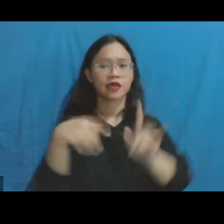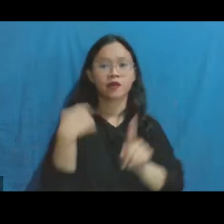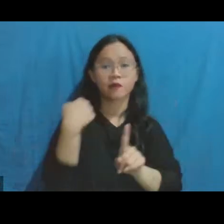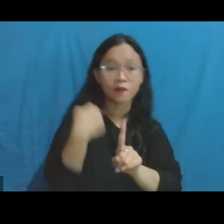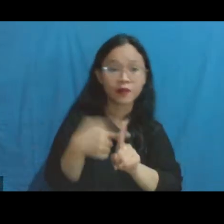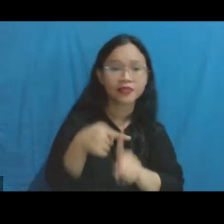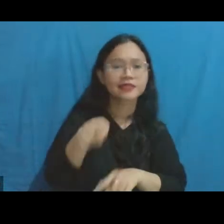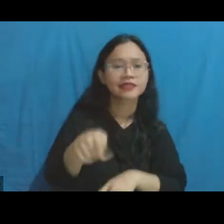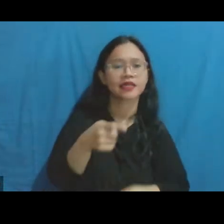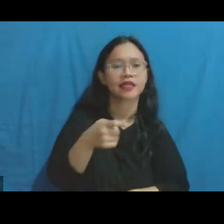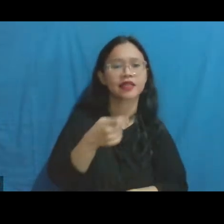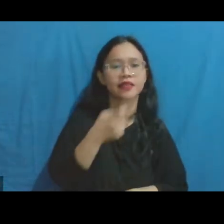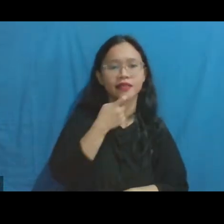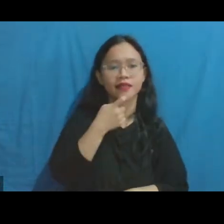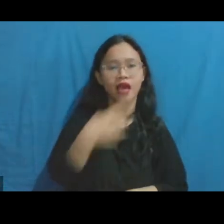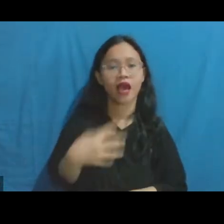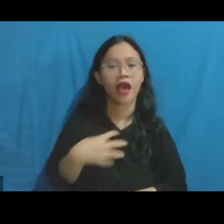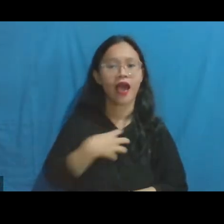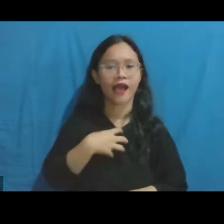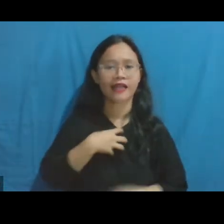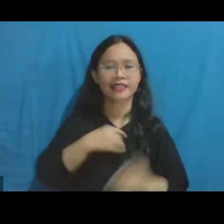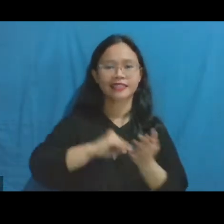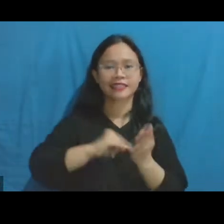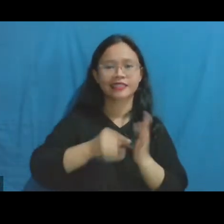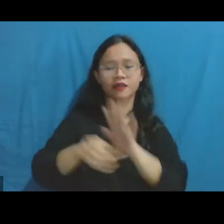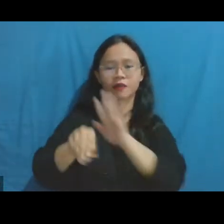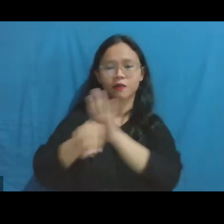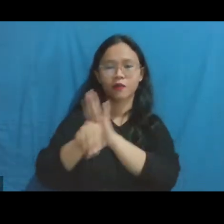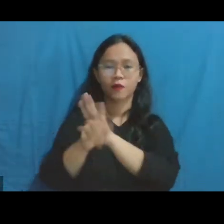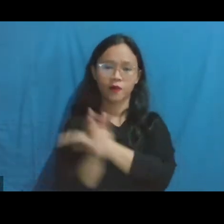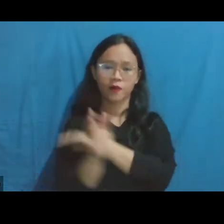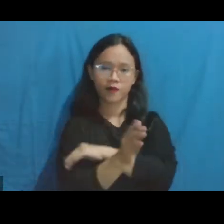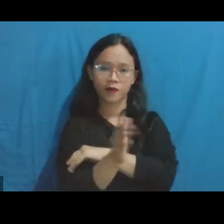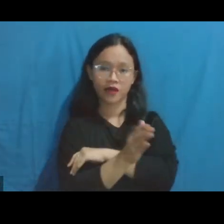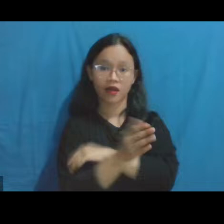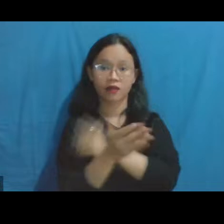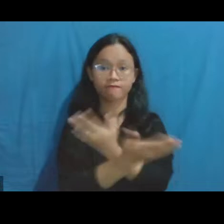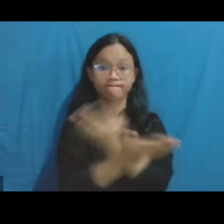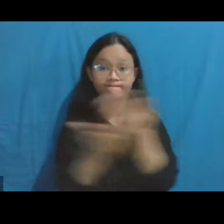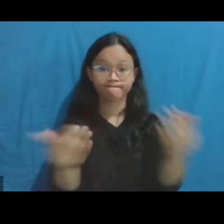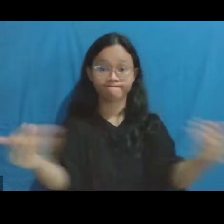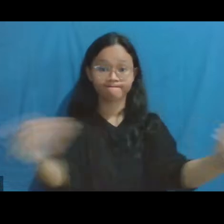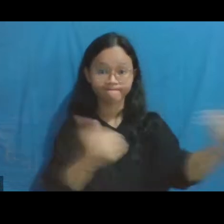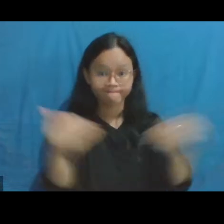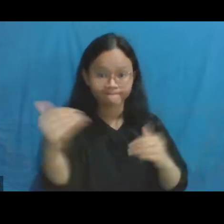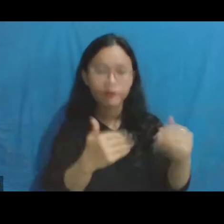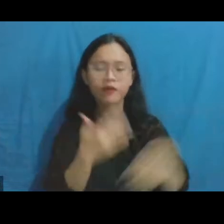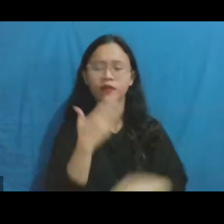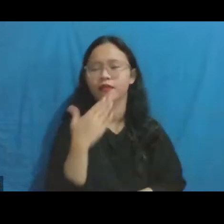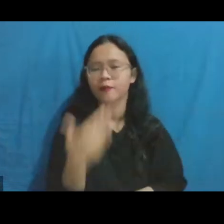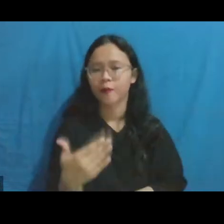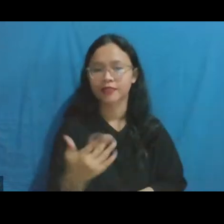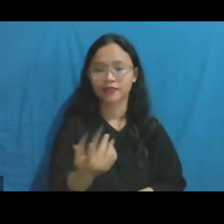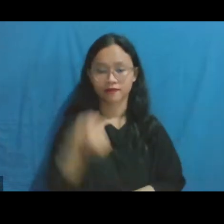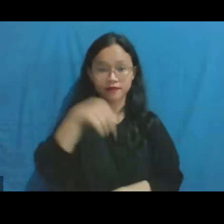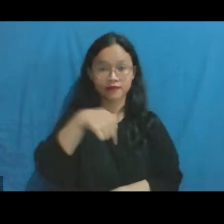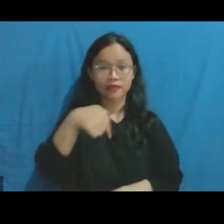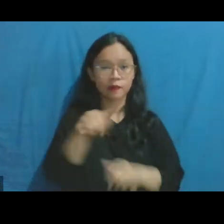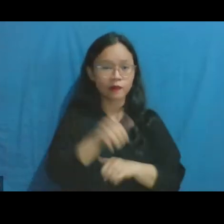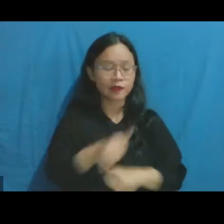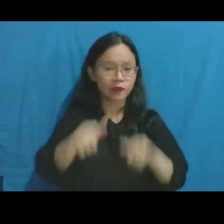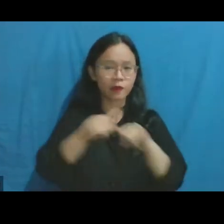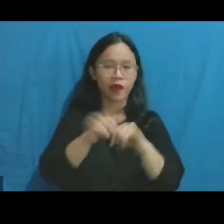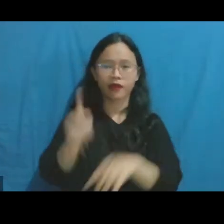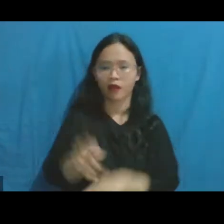joining us today. We have four amazing speakers here in the Zoom, and I also welcome